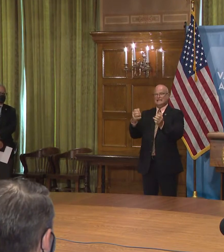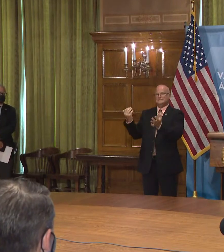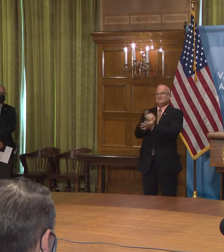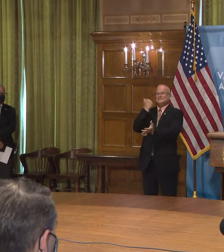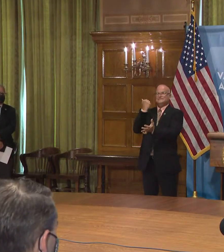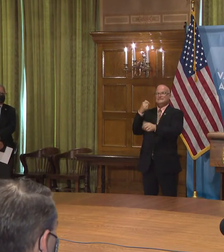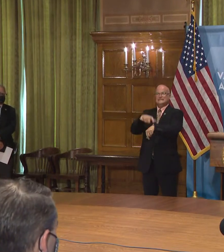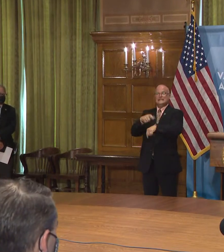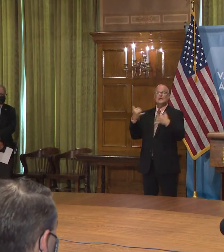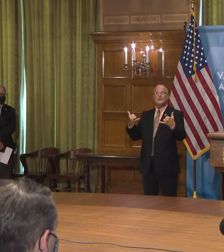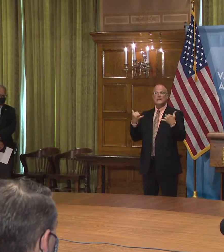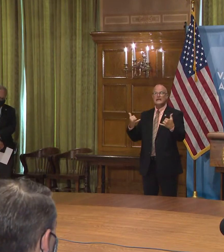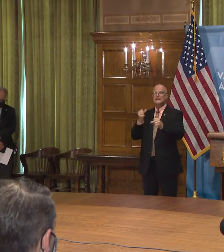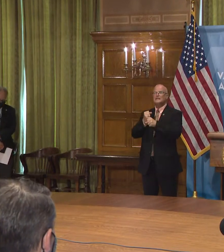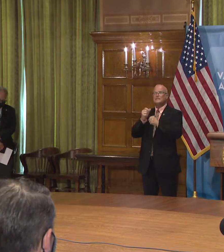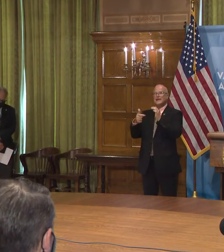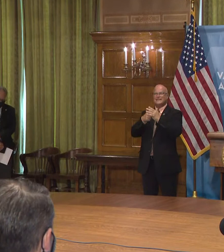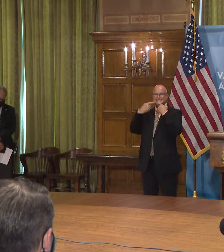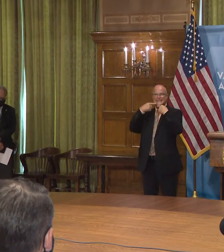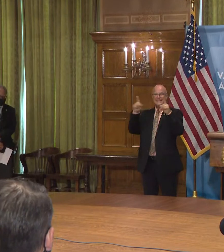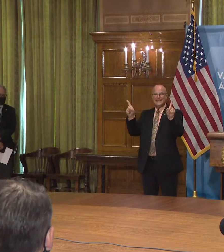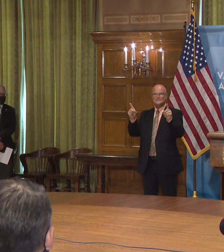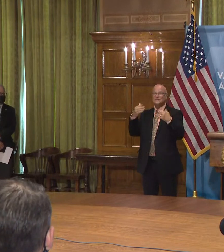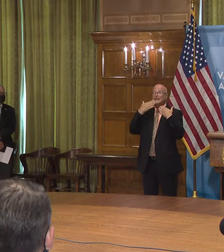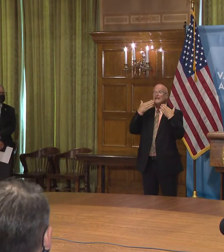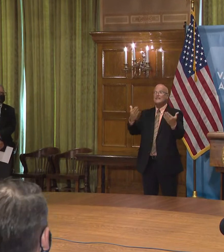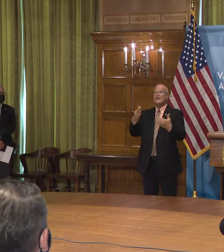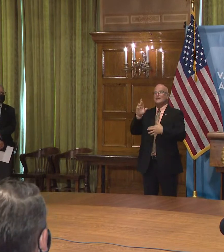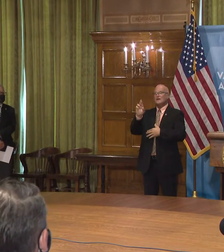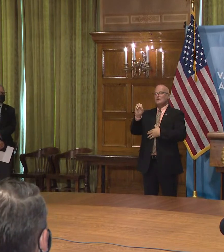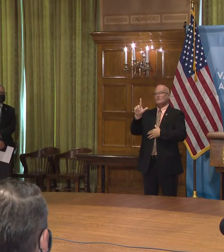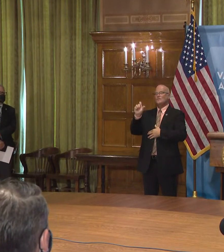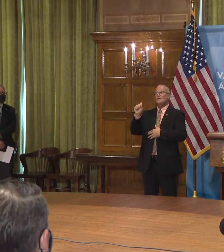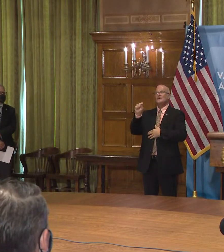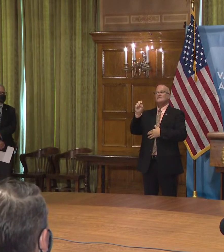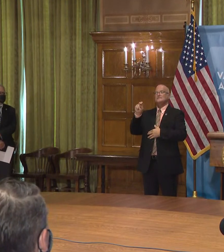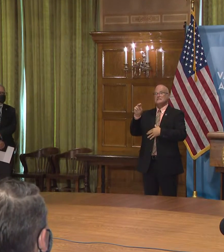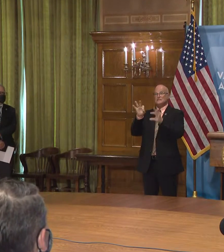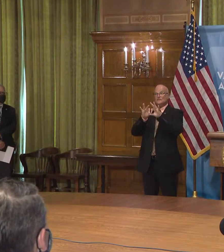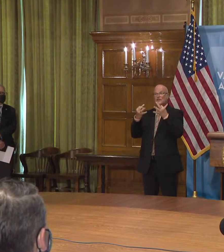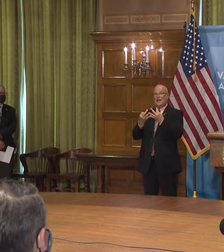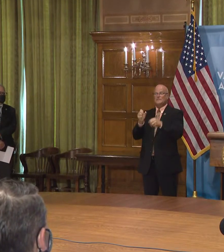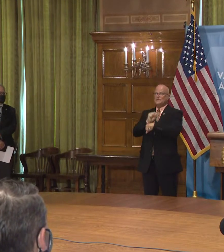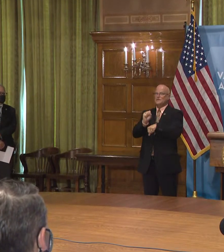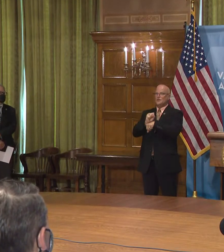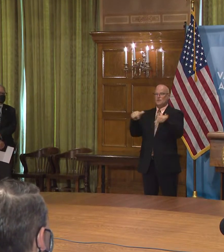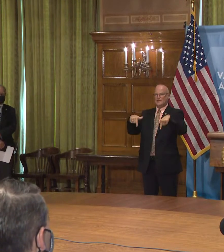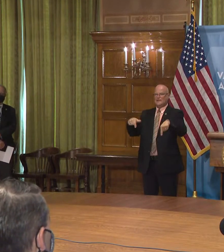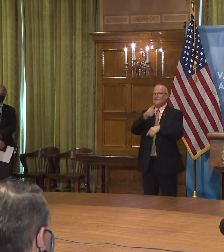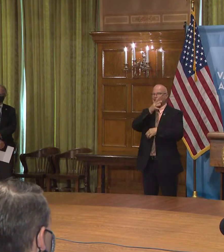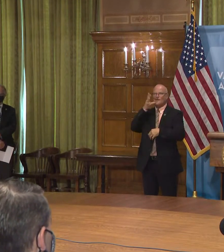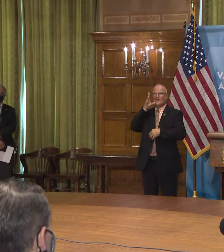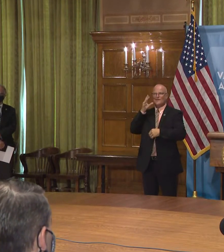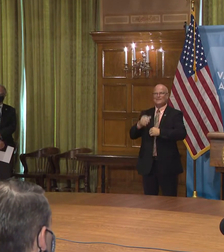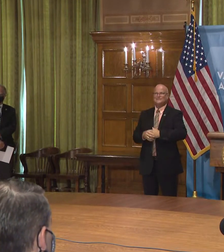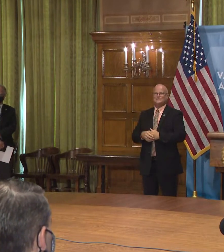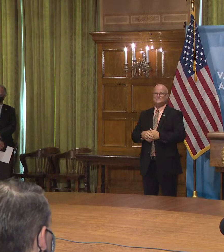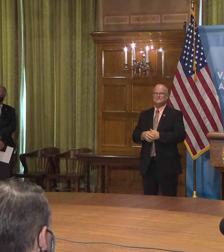advantage of the opportunity today to make this announcement and thank the Ralstons for their work in Arkansas agriculture. Thank